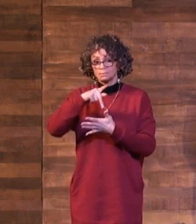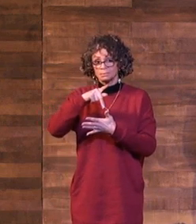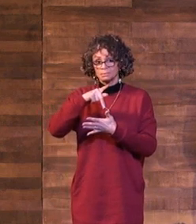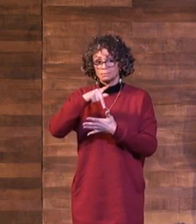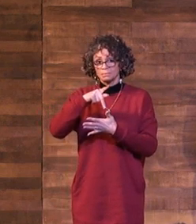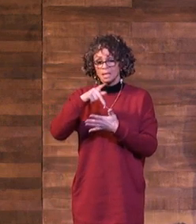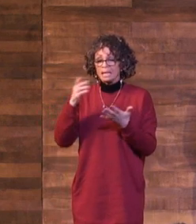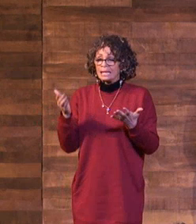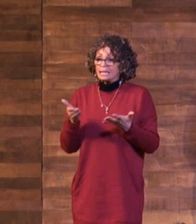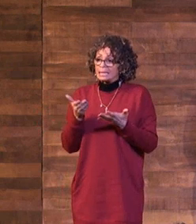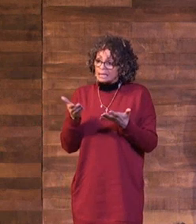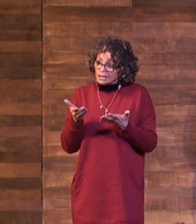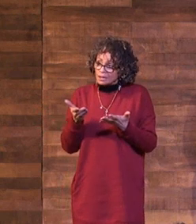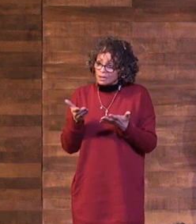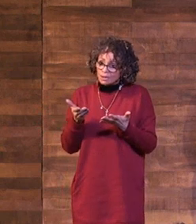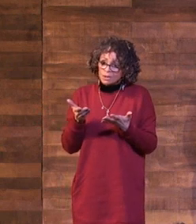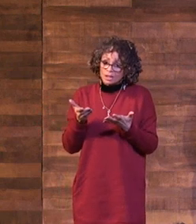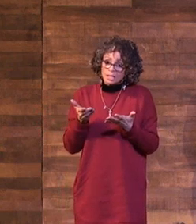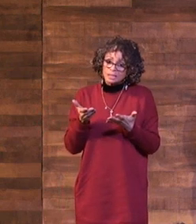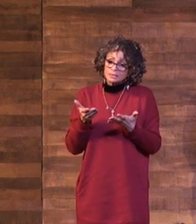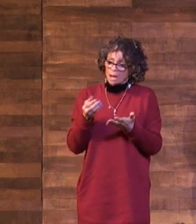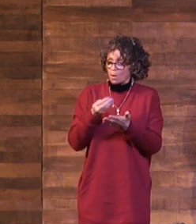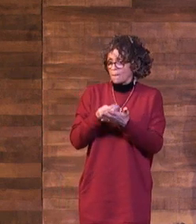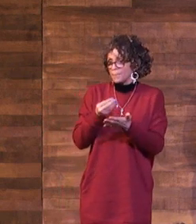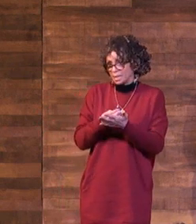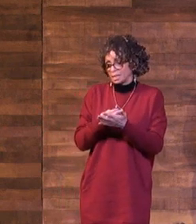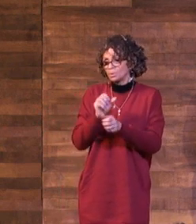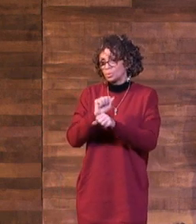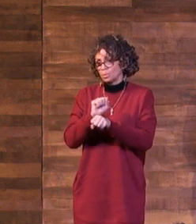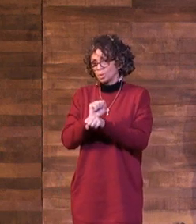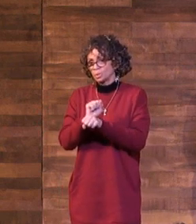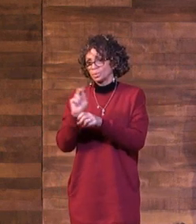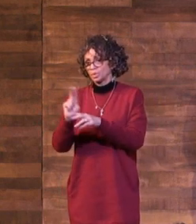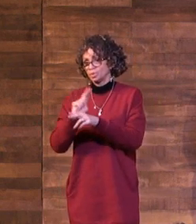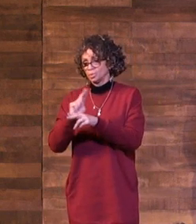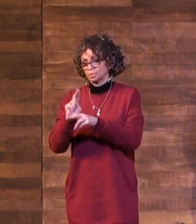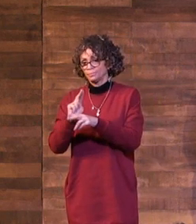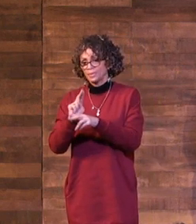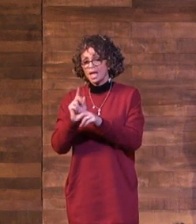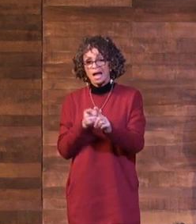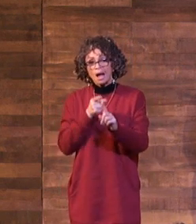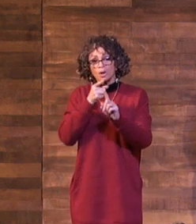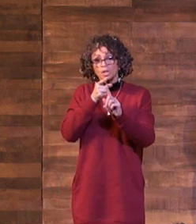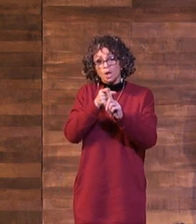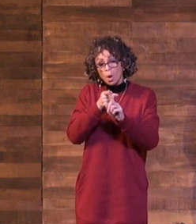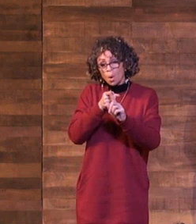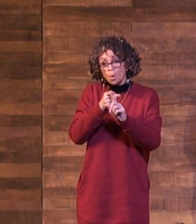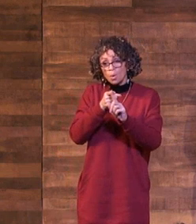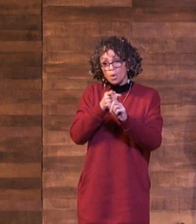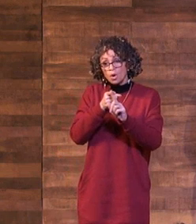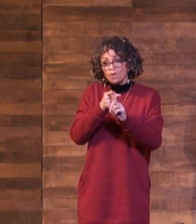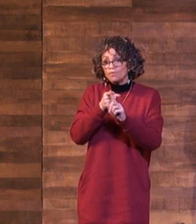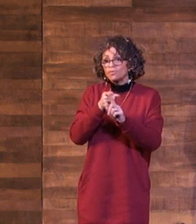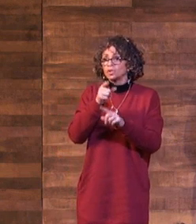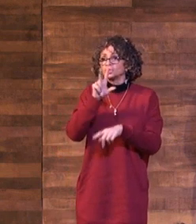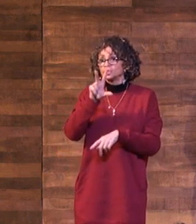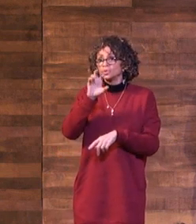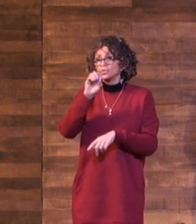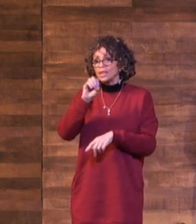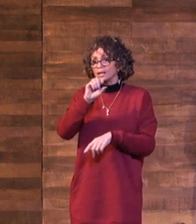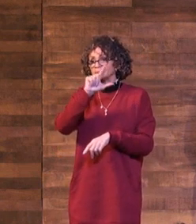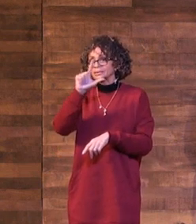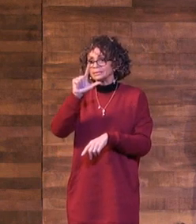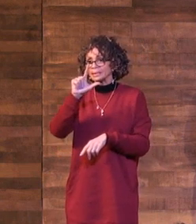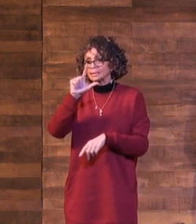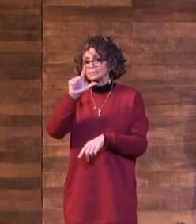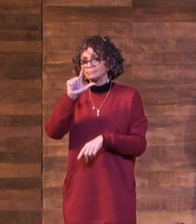Here is how our all-in budget at Fairfax will look. Our goal for 2019 budget is to go all